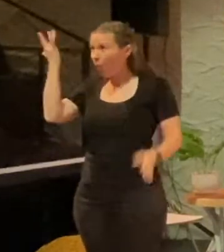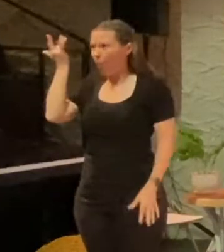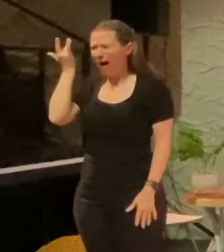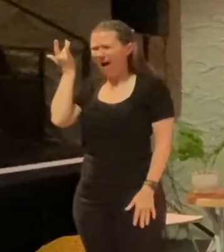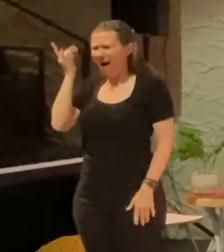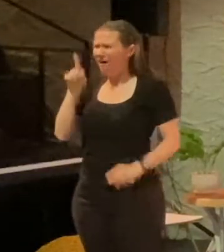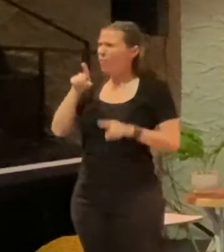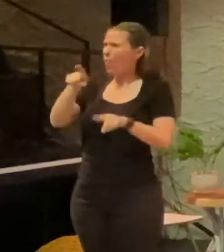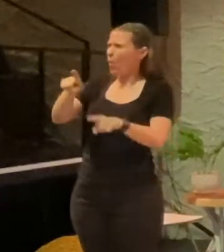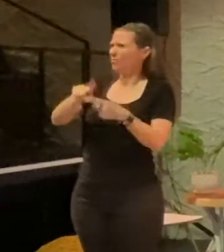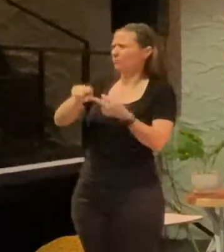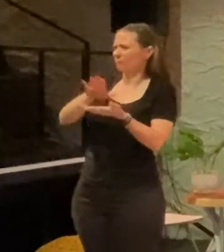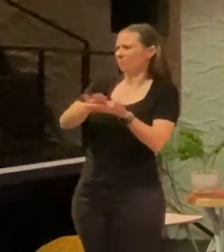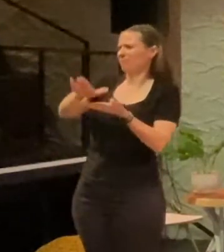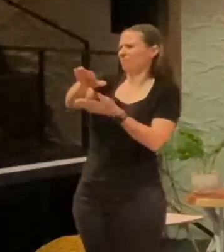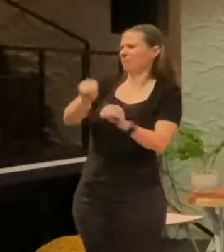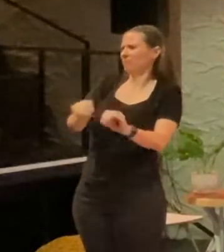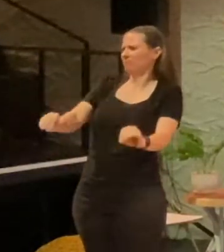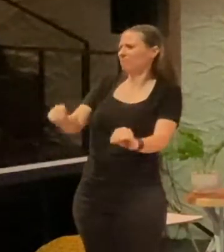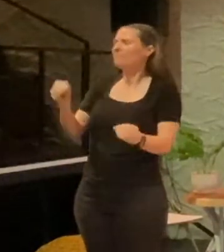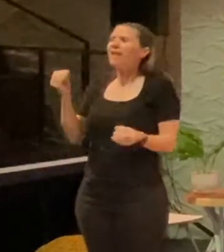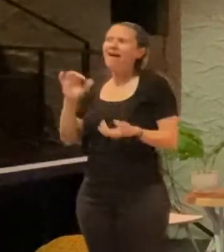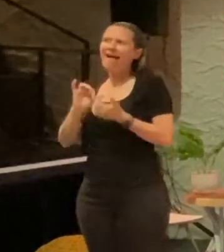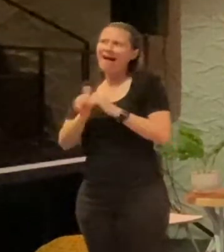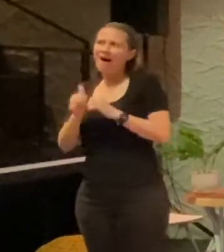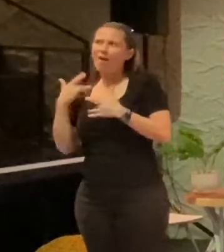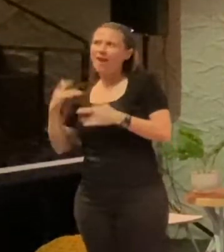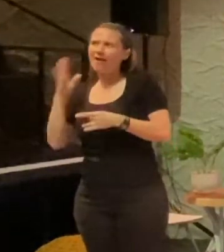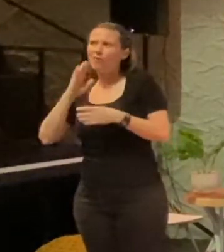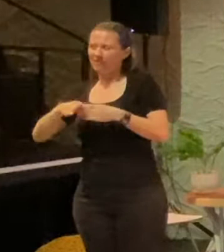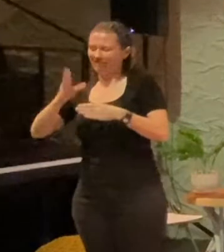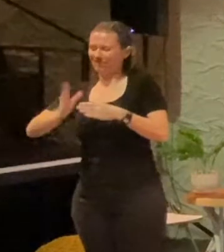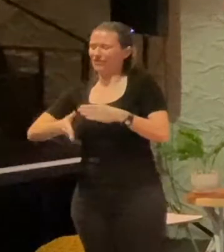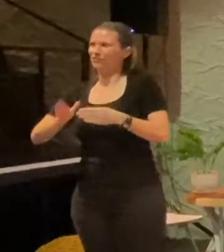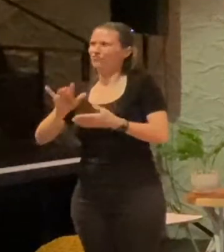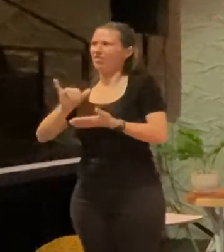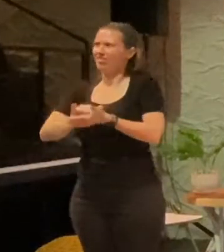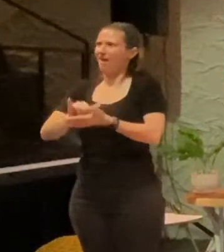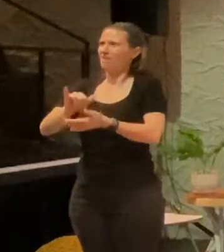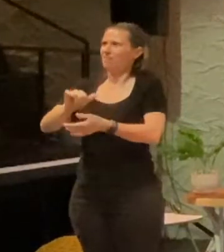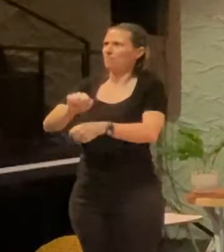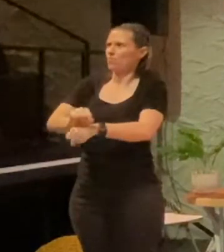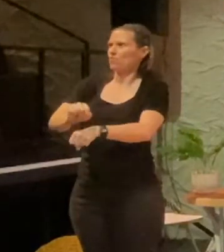to accomplish this degree, how likely are you to finish the actual work?